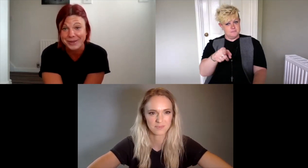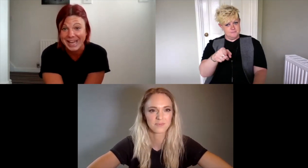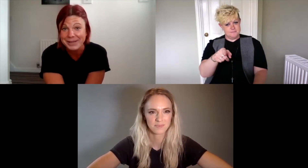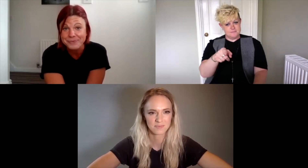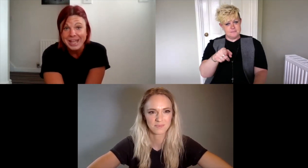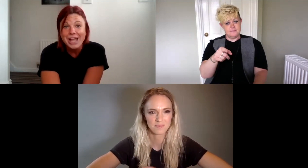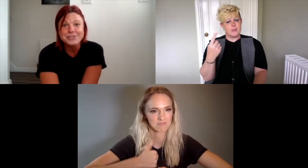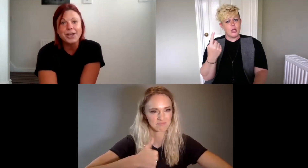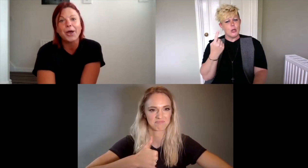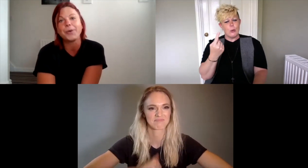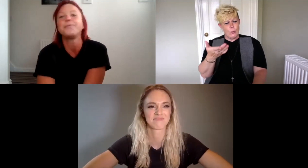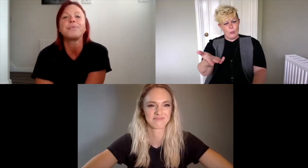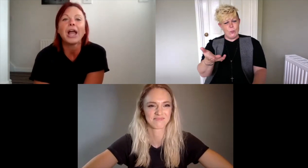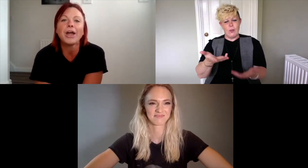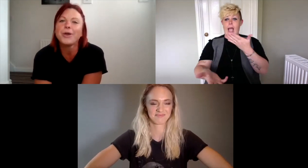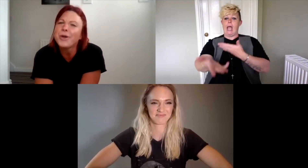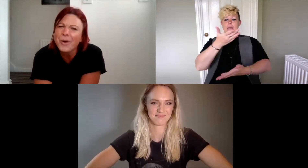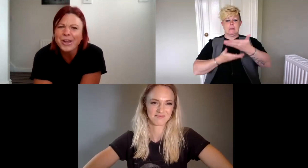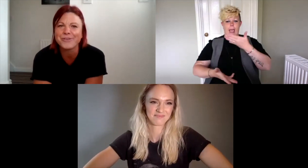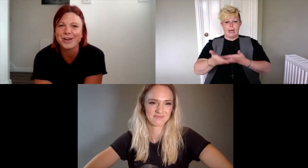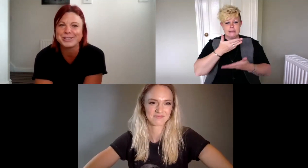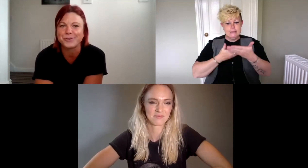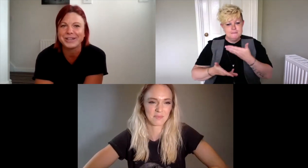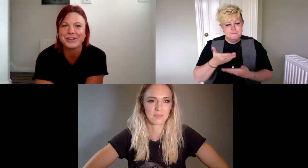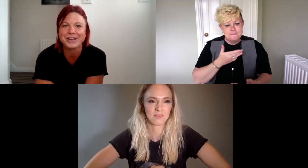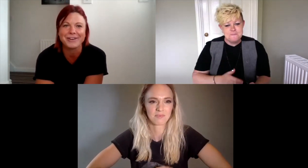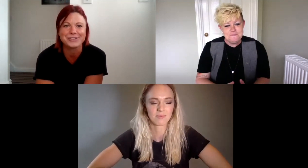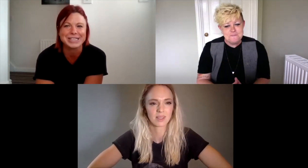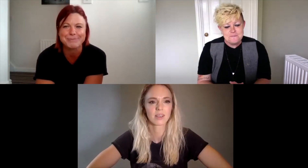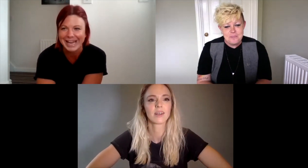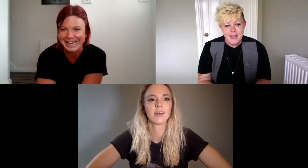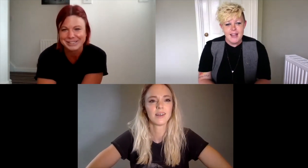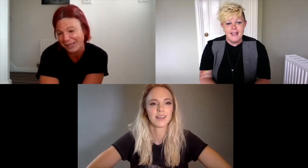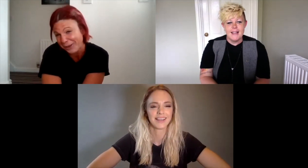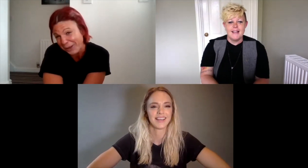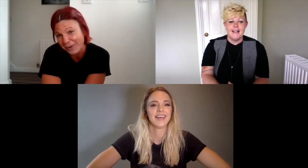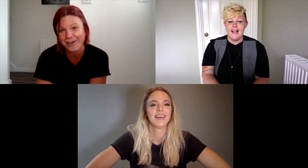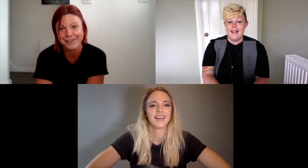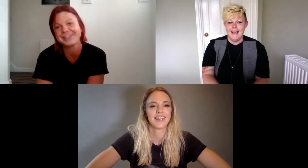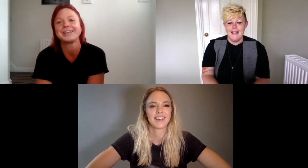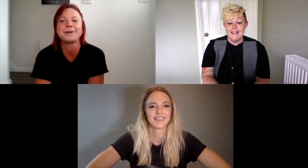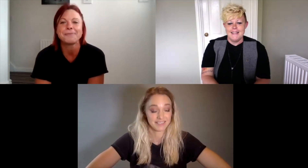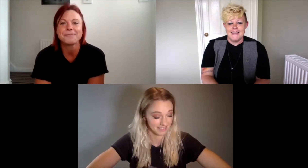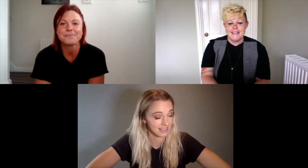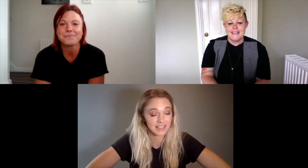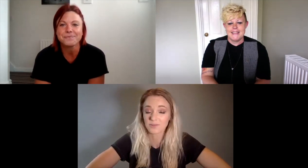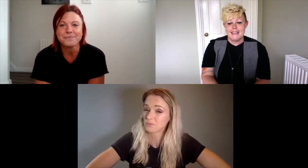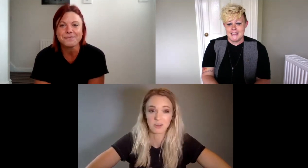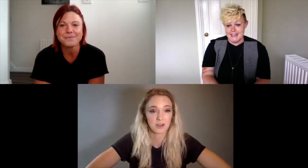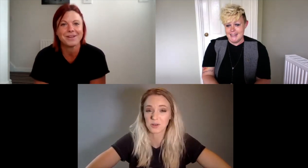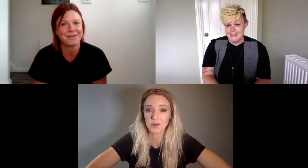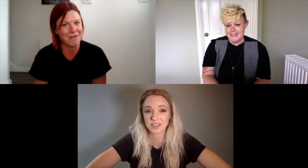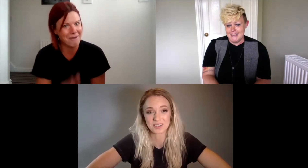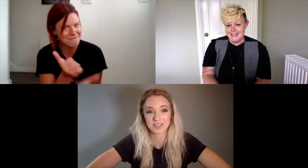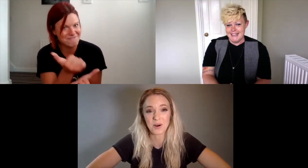if that's okay. So who are you, first of all, if you could kind of just explain to me who you are? That's a